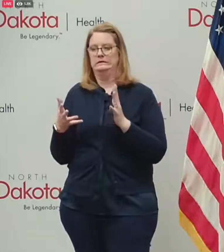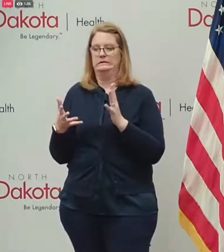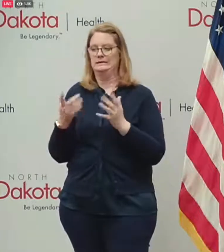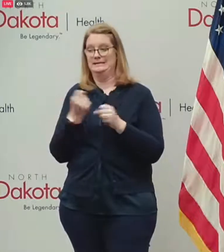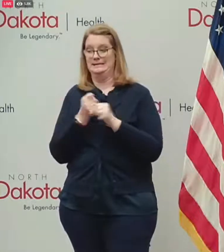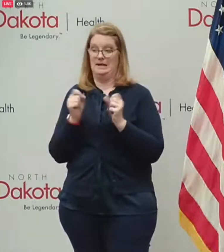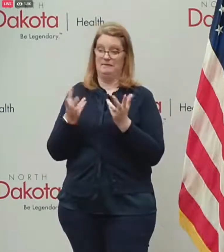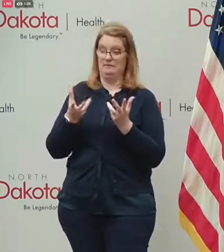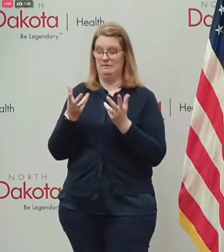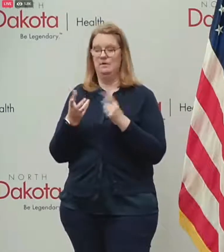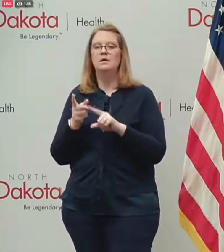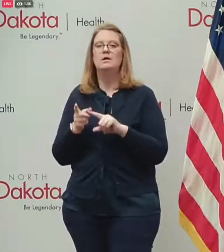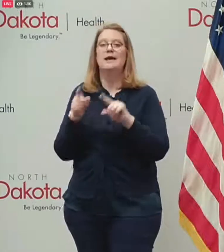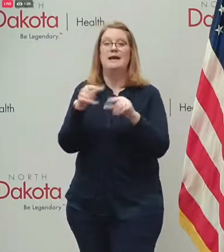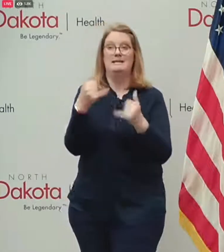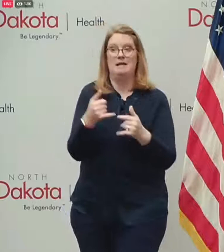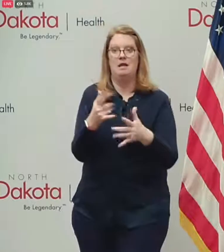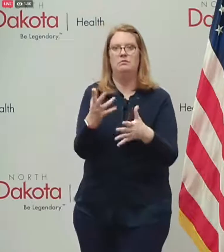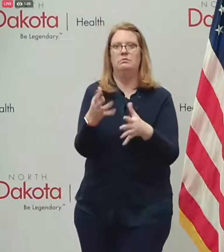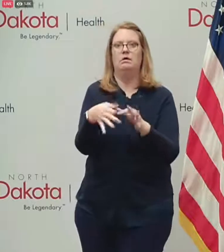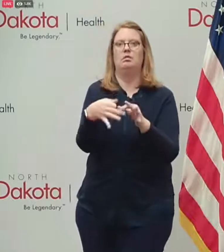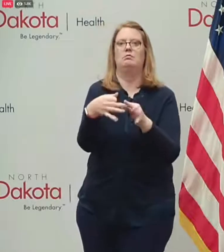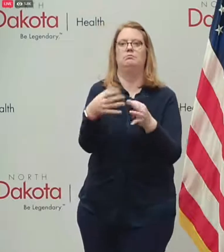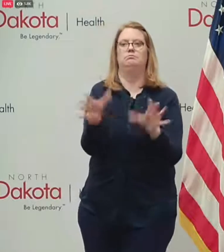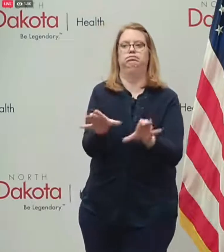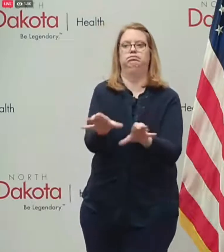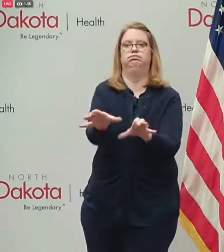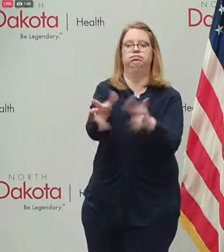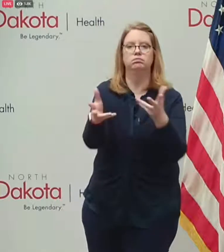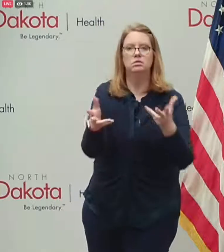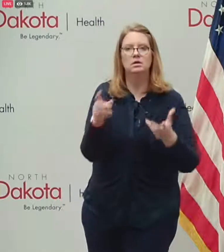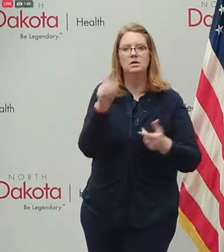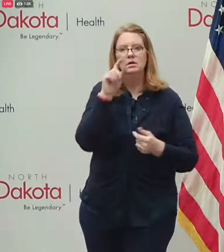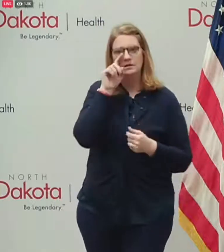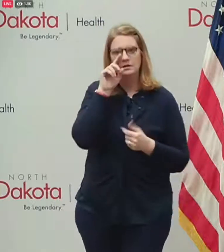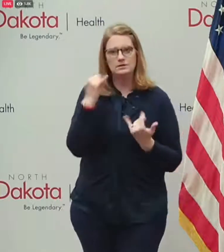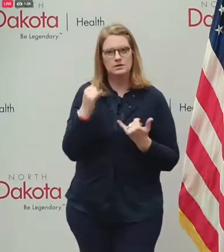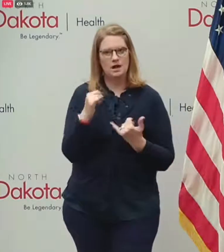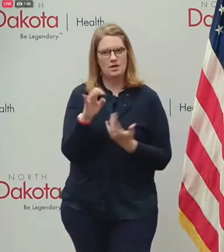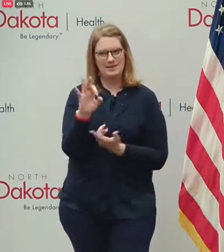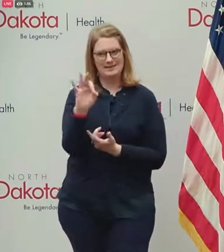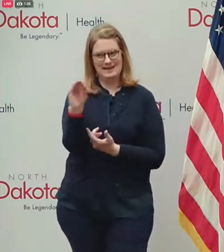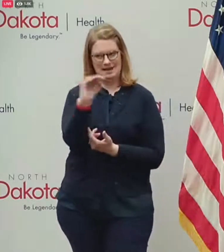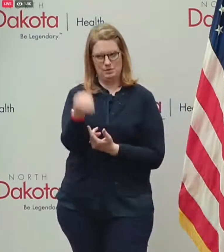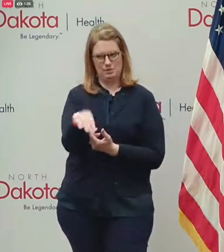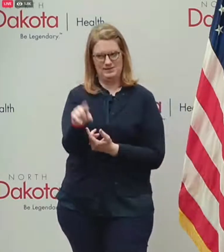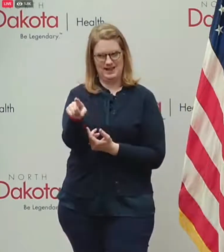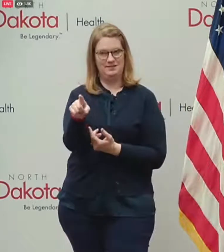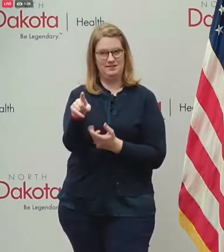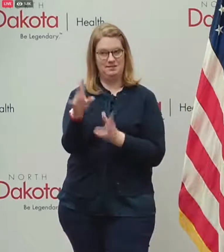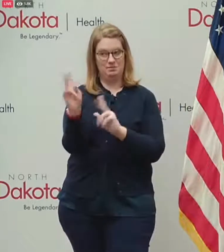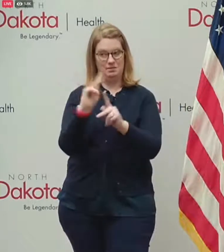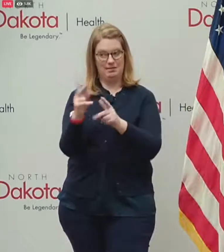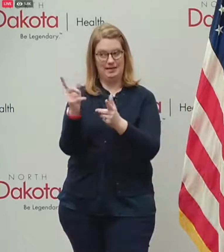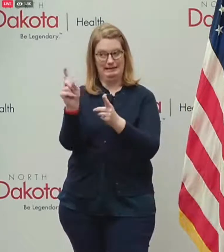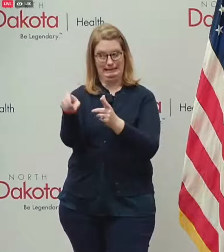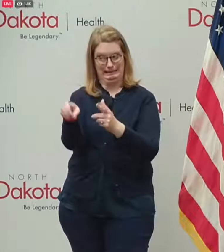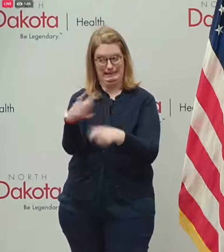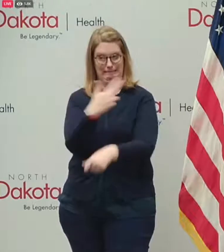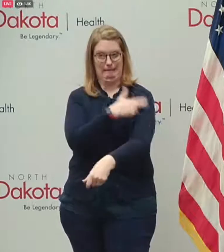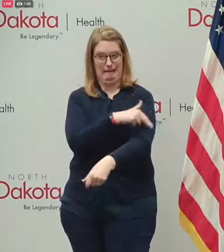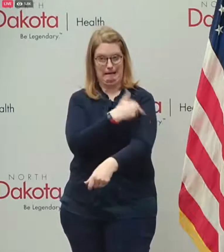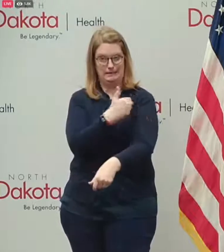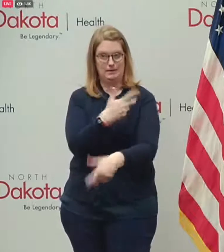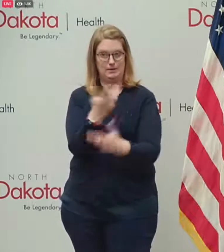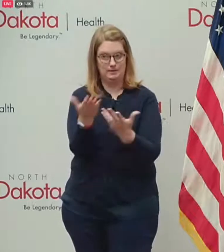serious need. So the balance is, how do we have enough hospital capacity for this 90% plus that we need for the